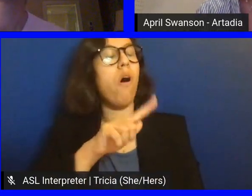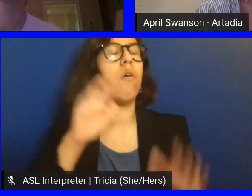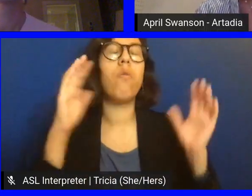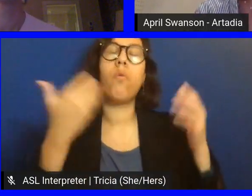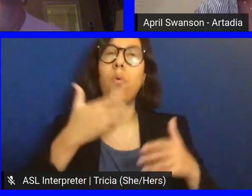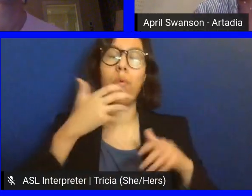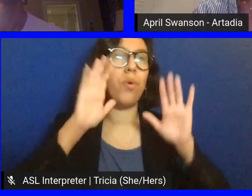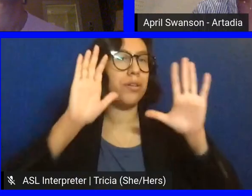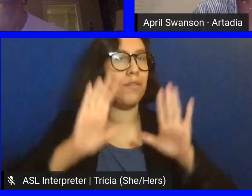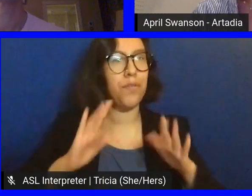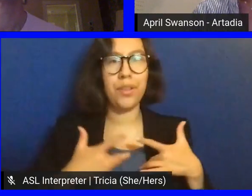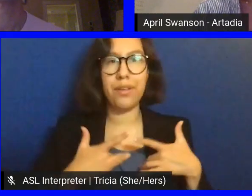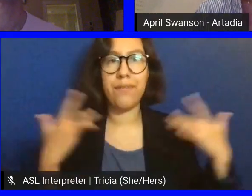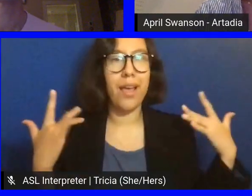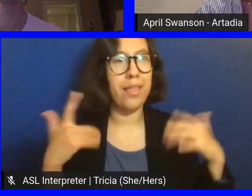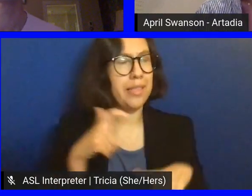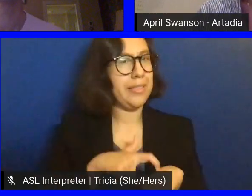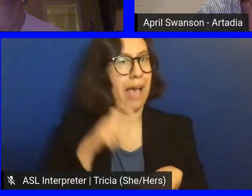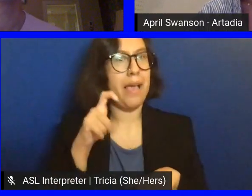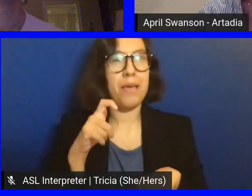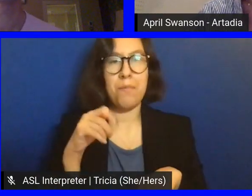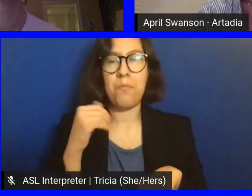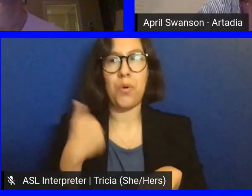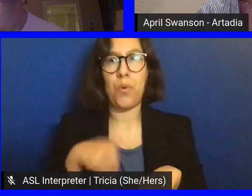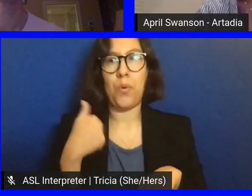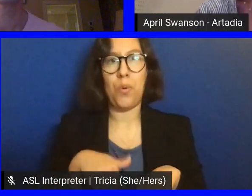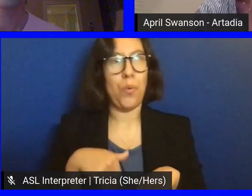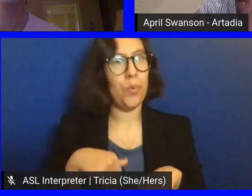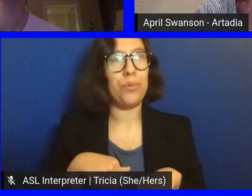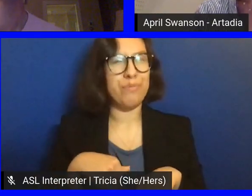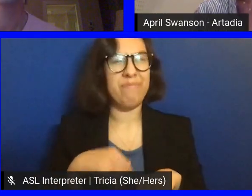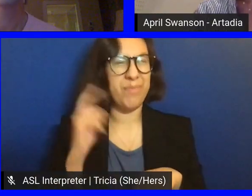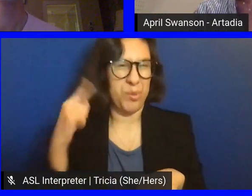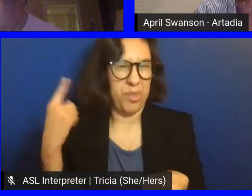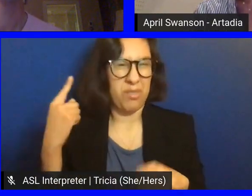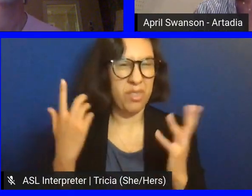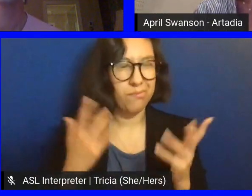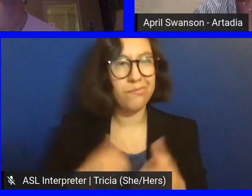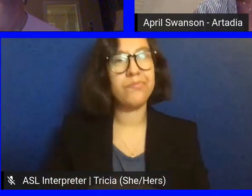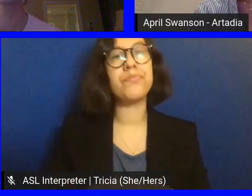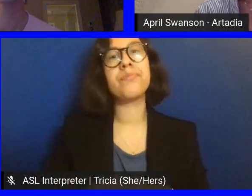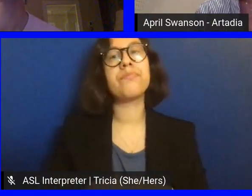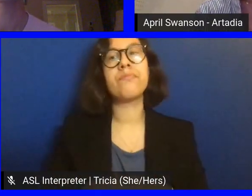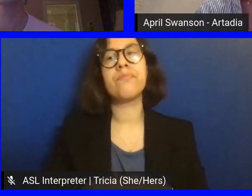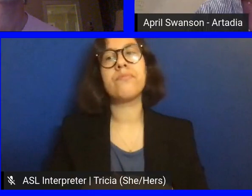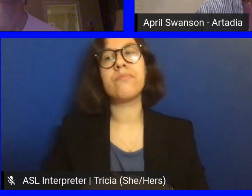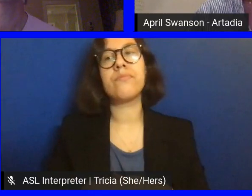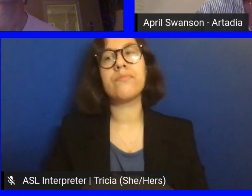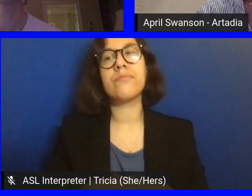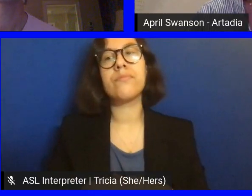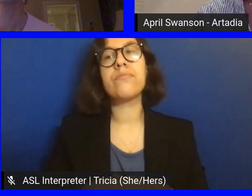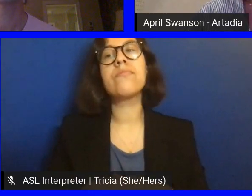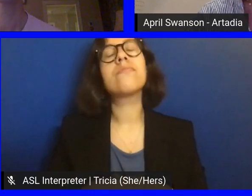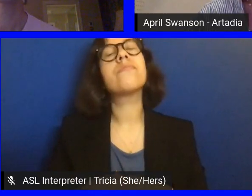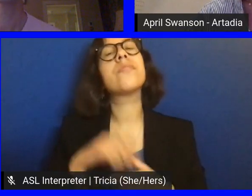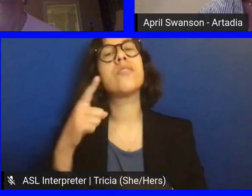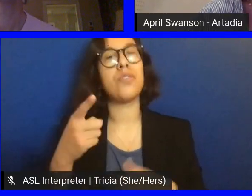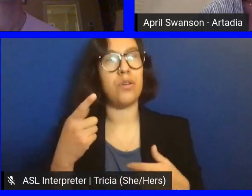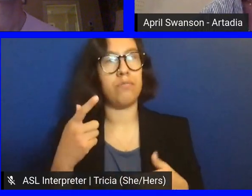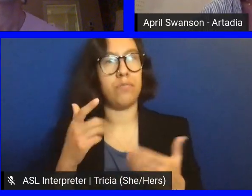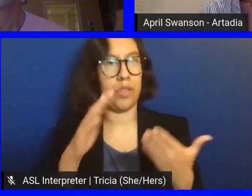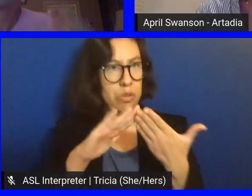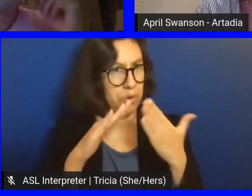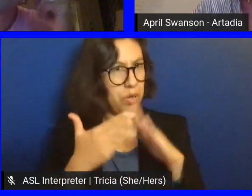amazing. The timing was crazy. The Wide Awake community was at the Congress as well,